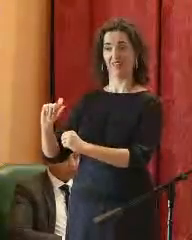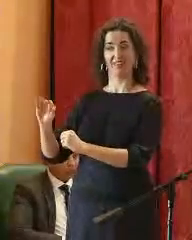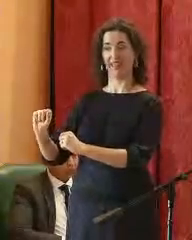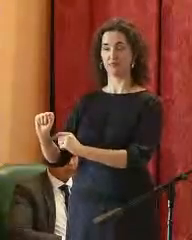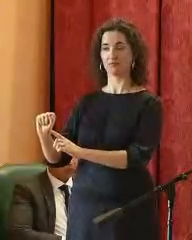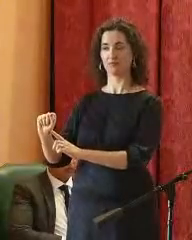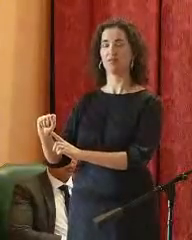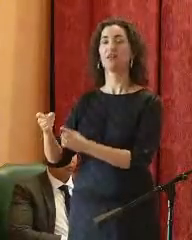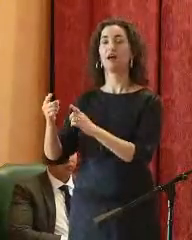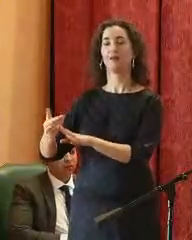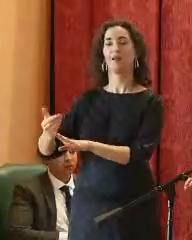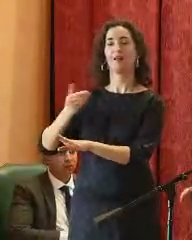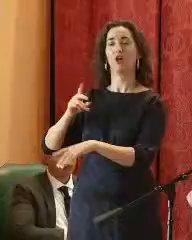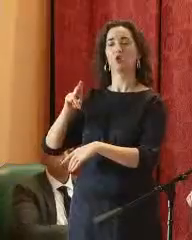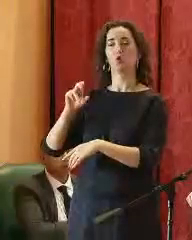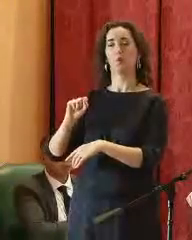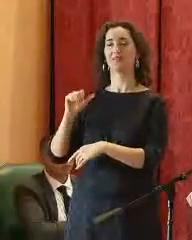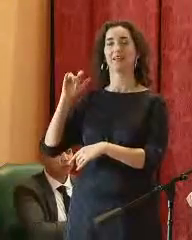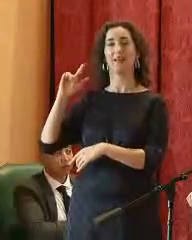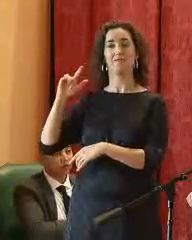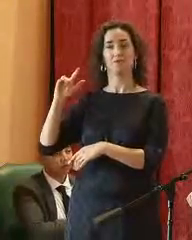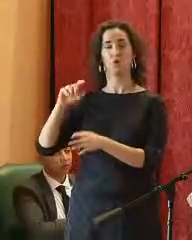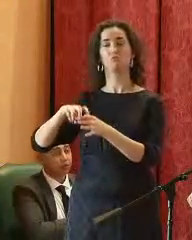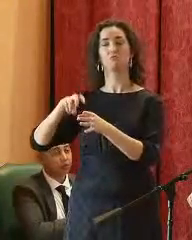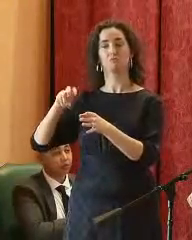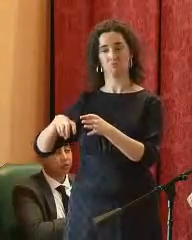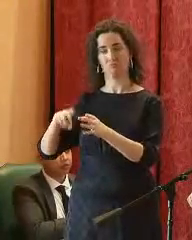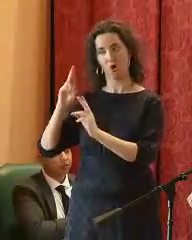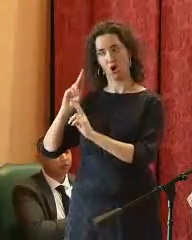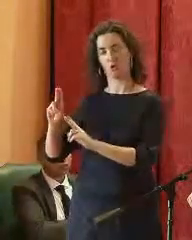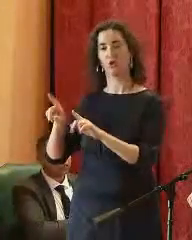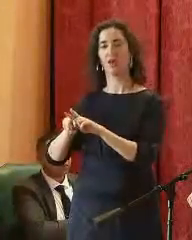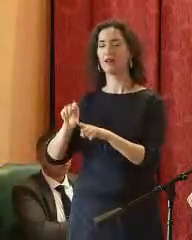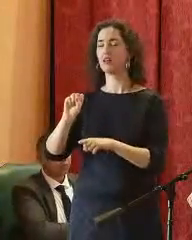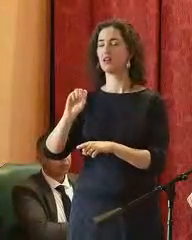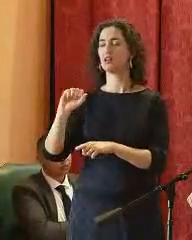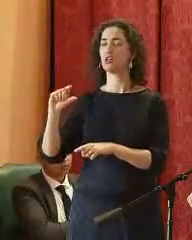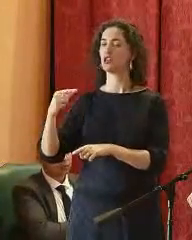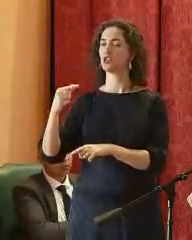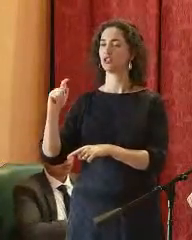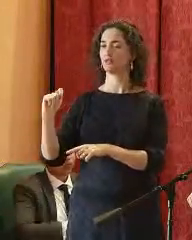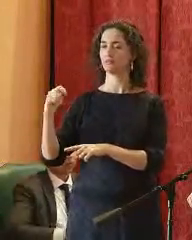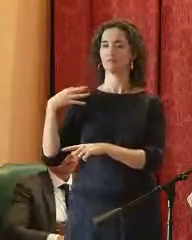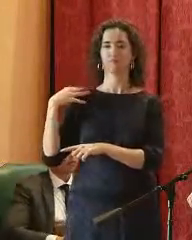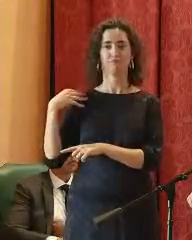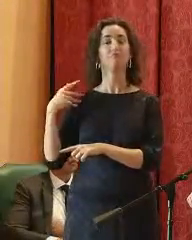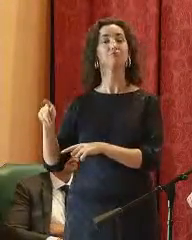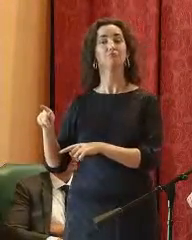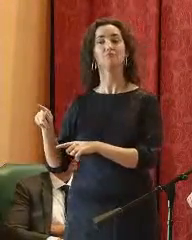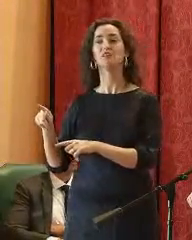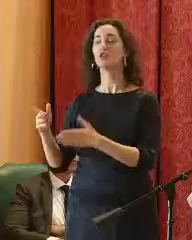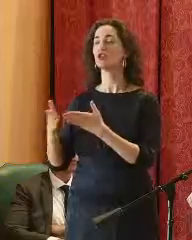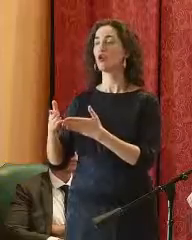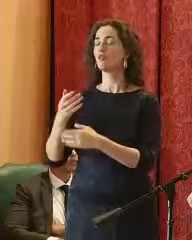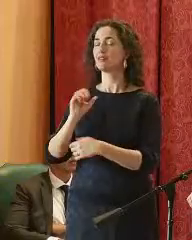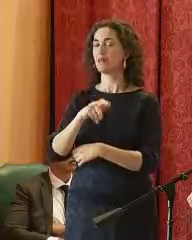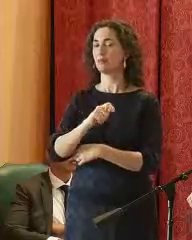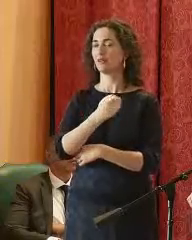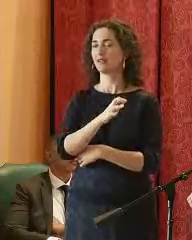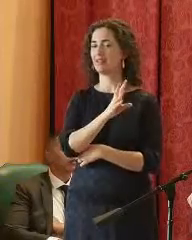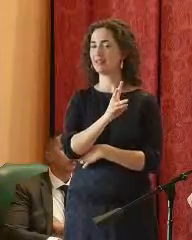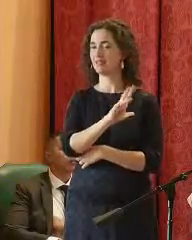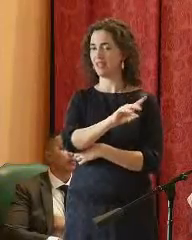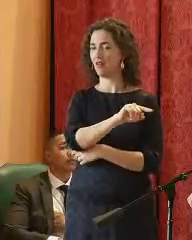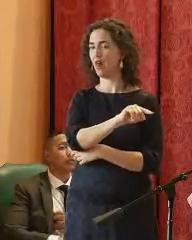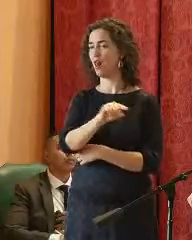honorably discharged from the United States Air Force as a sergeant. He served his country honorably from September 1967